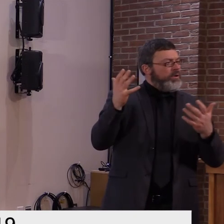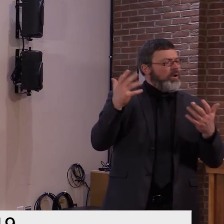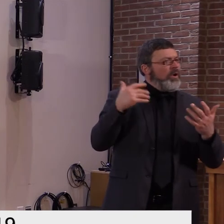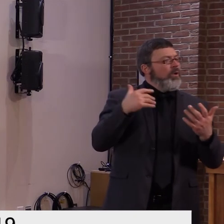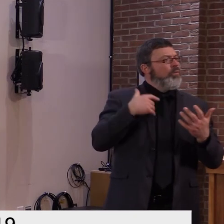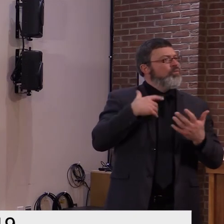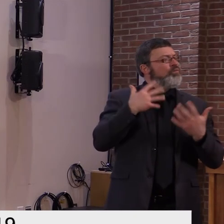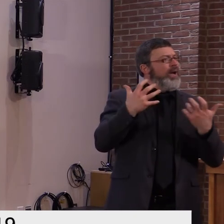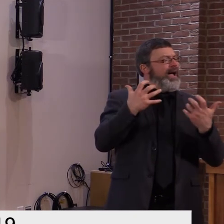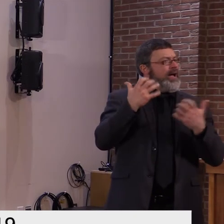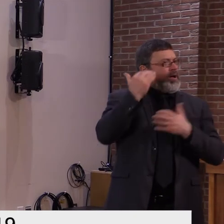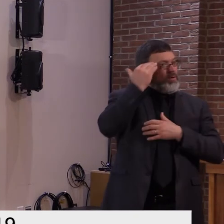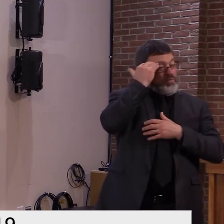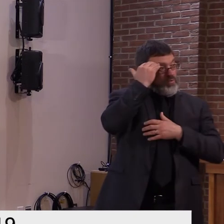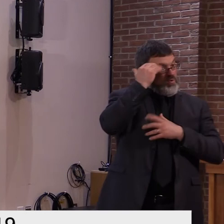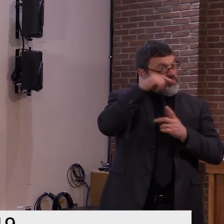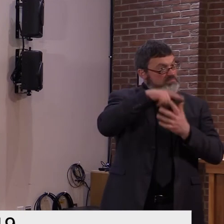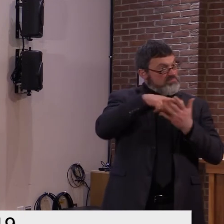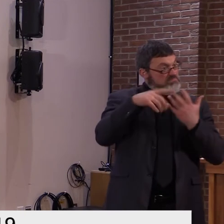possible surge?